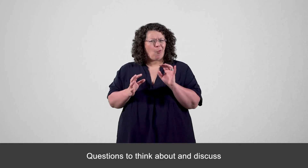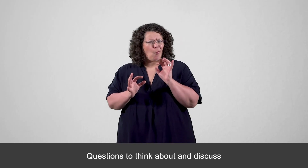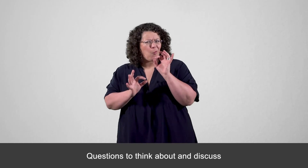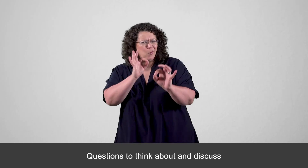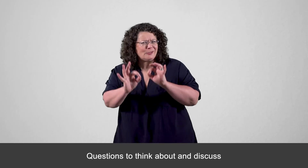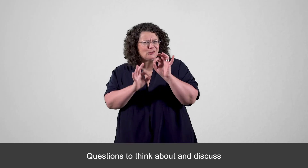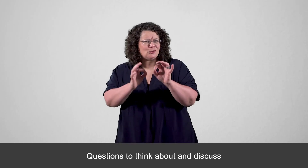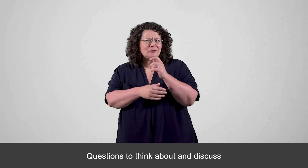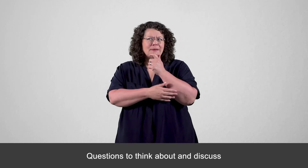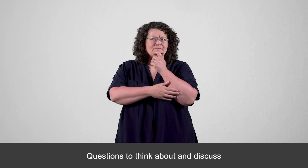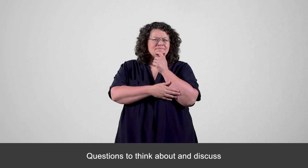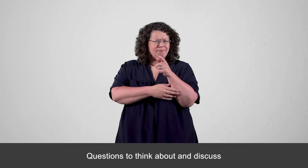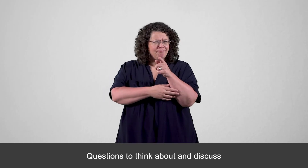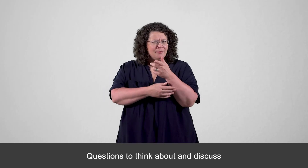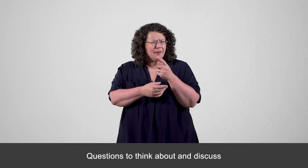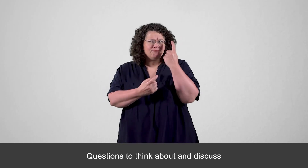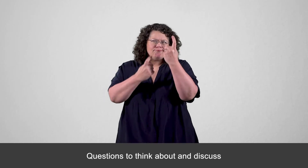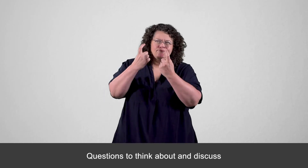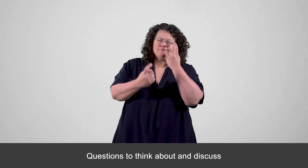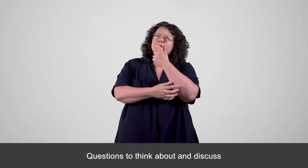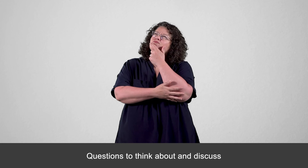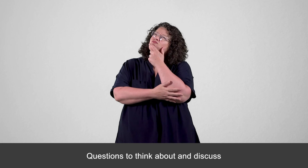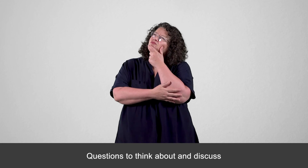Questions to think about and discuss.